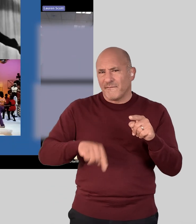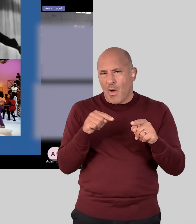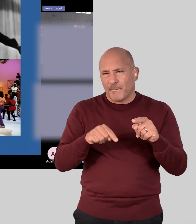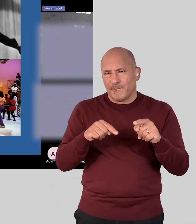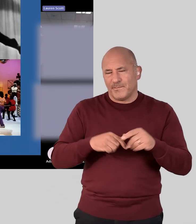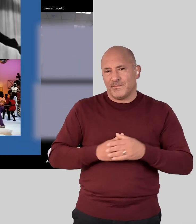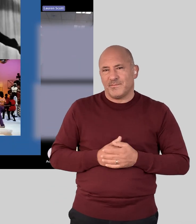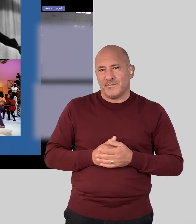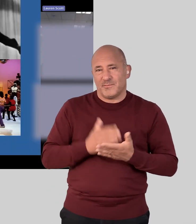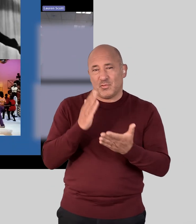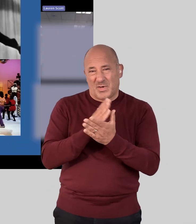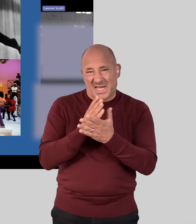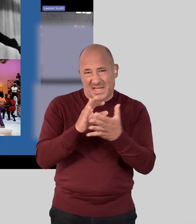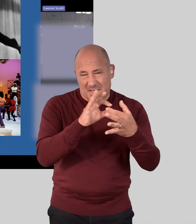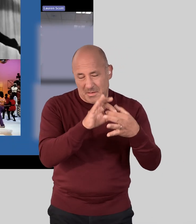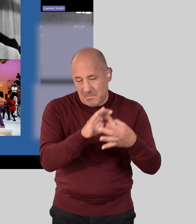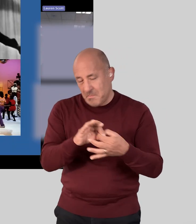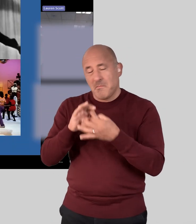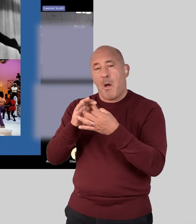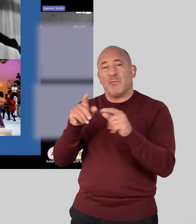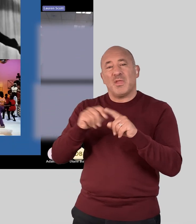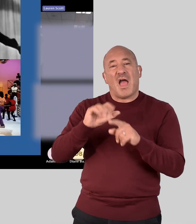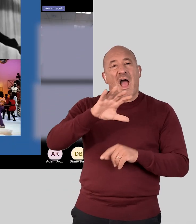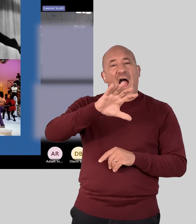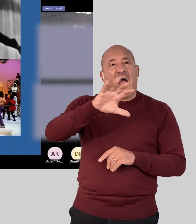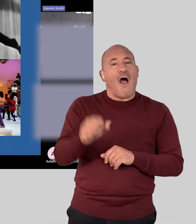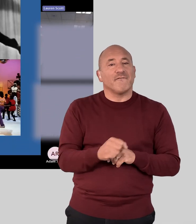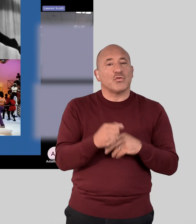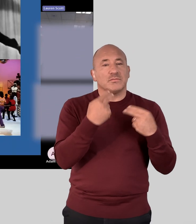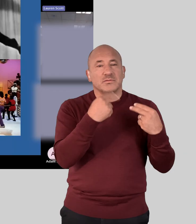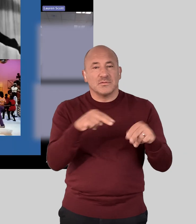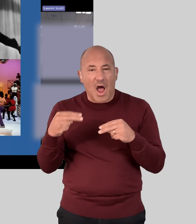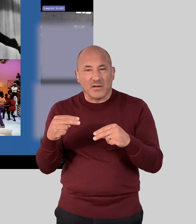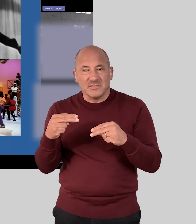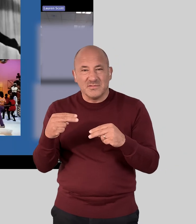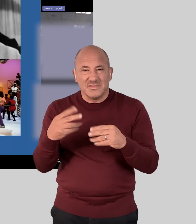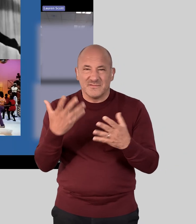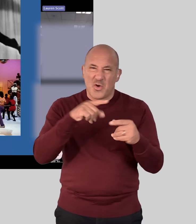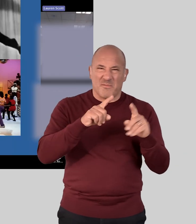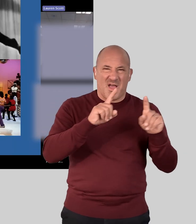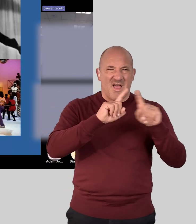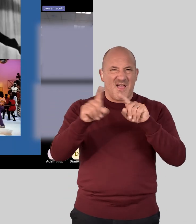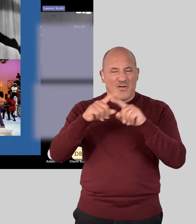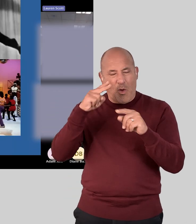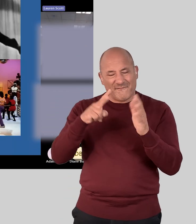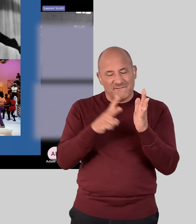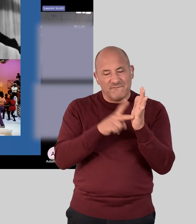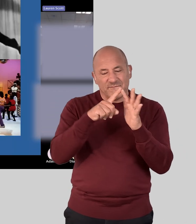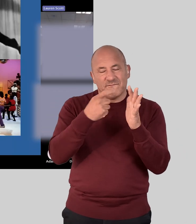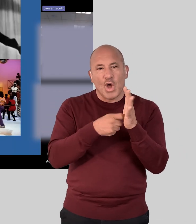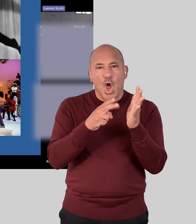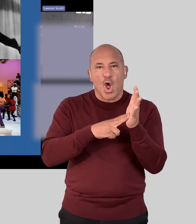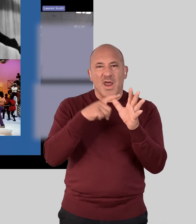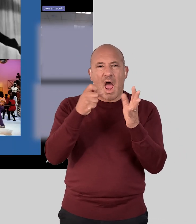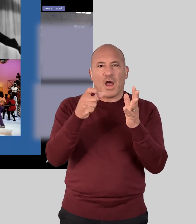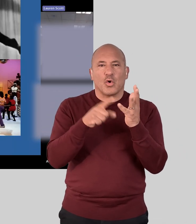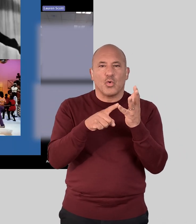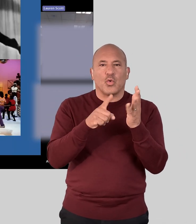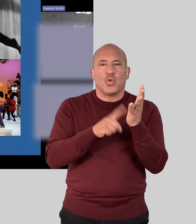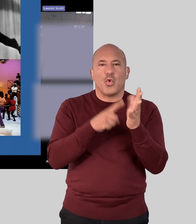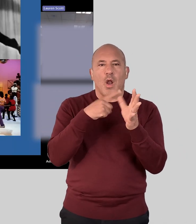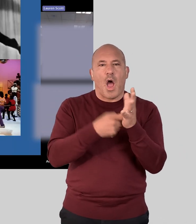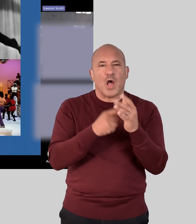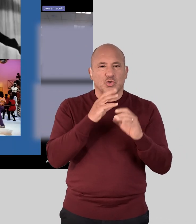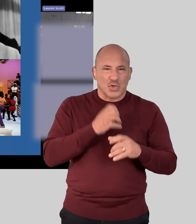hop culture, where it comes from. Its origin is in African dance and comes from things like